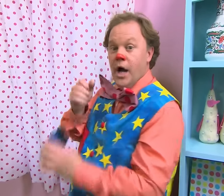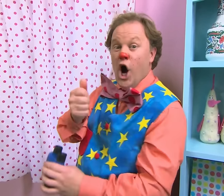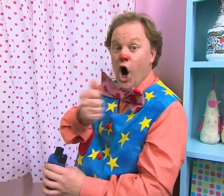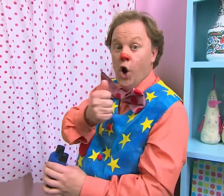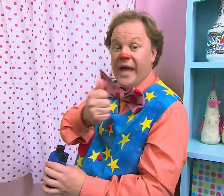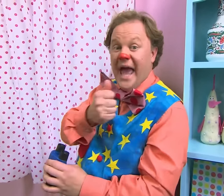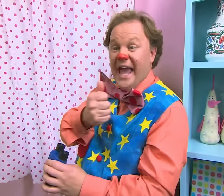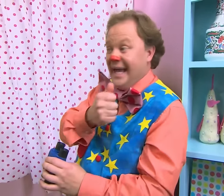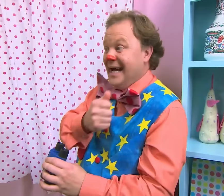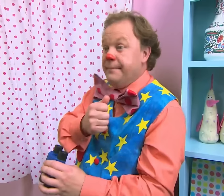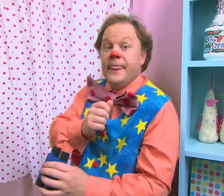Okay.